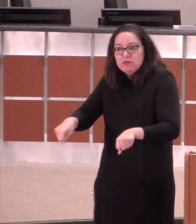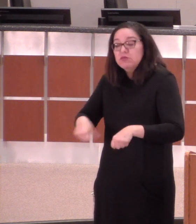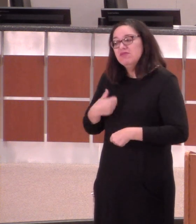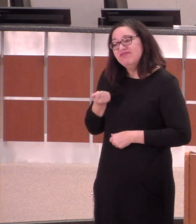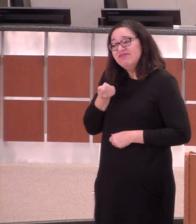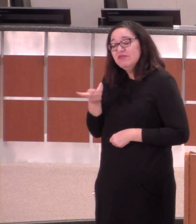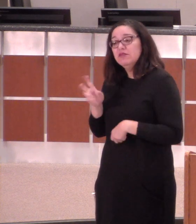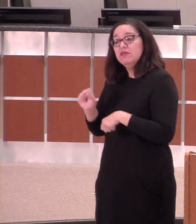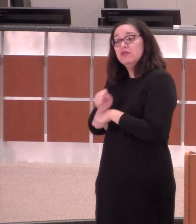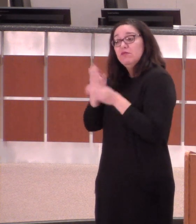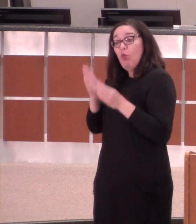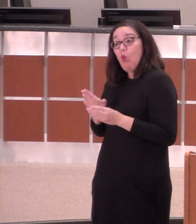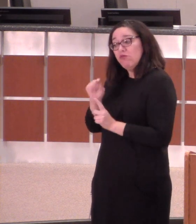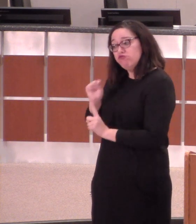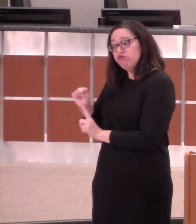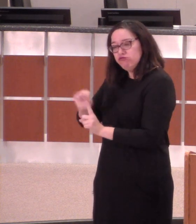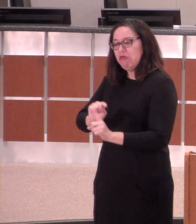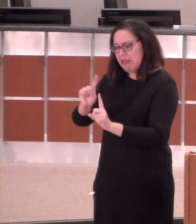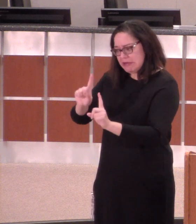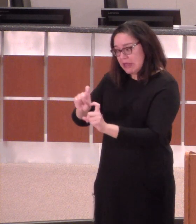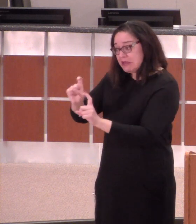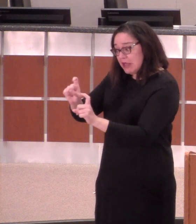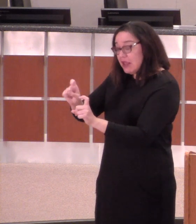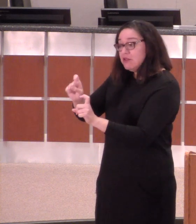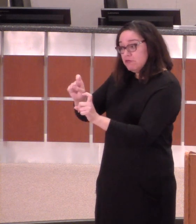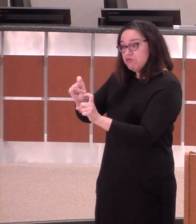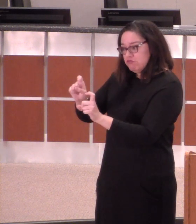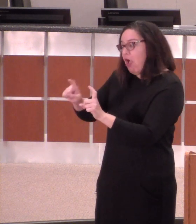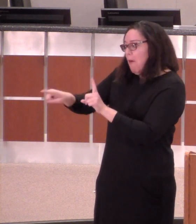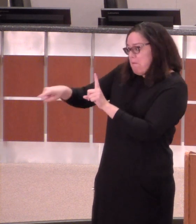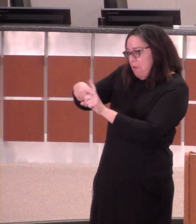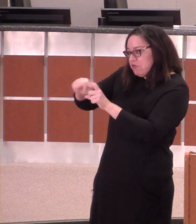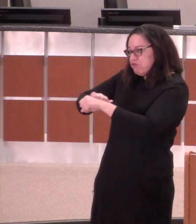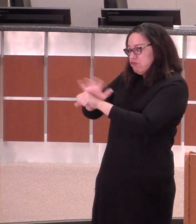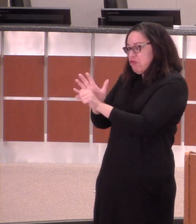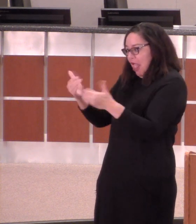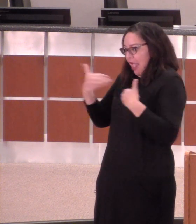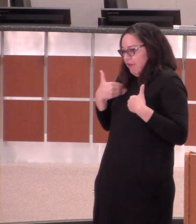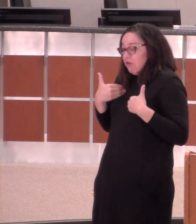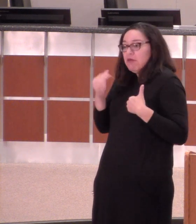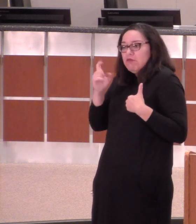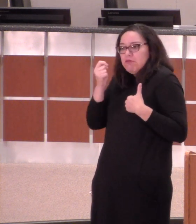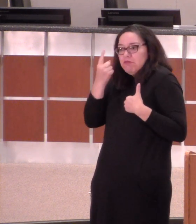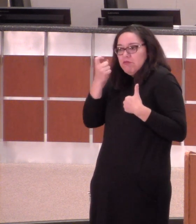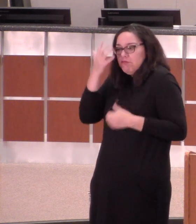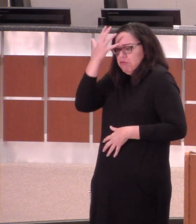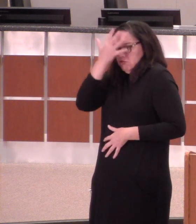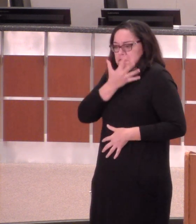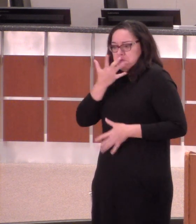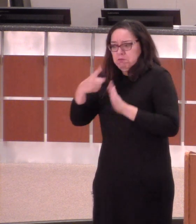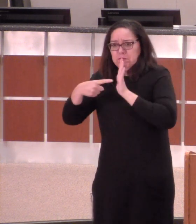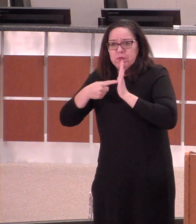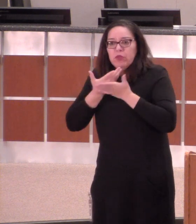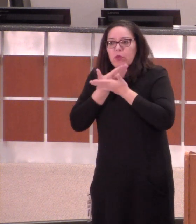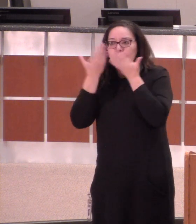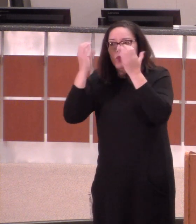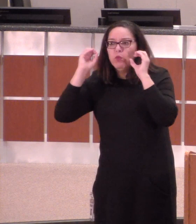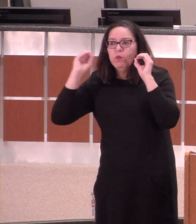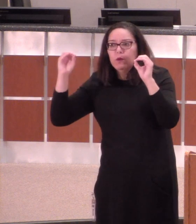that have tested positive that have zero effects. They have zero symptoms.